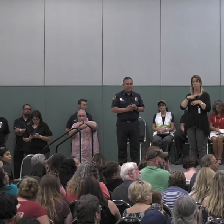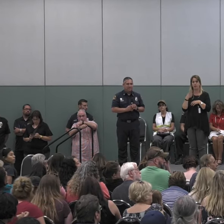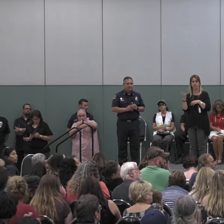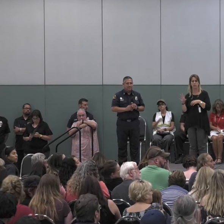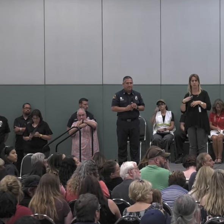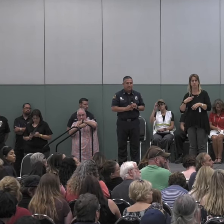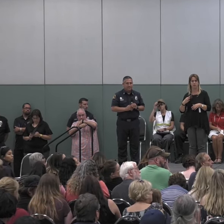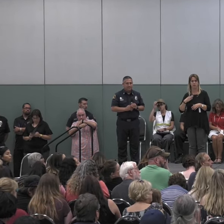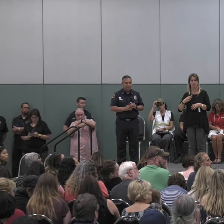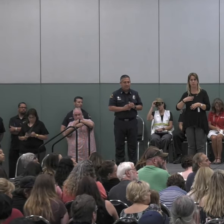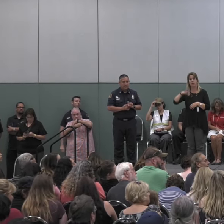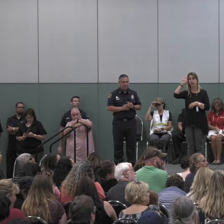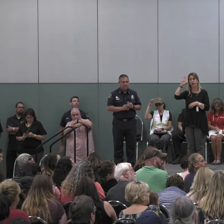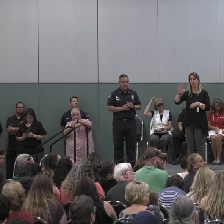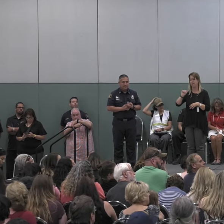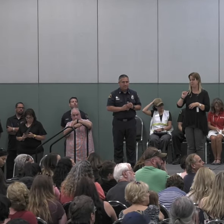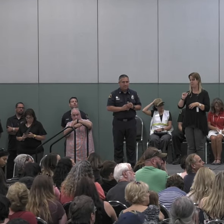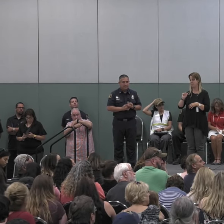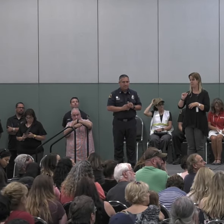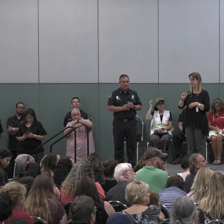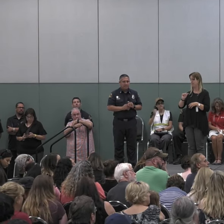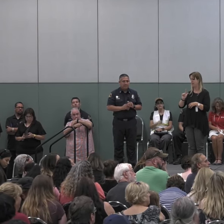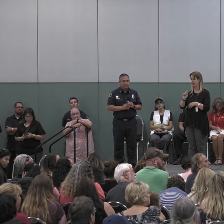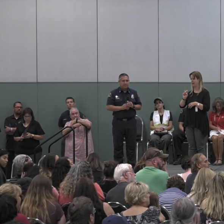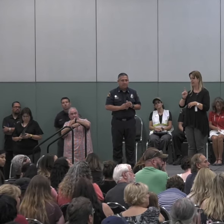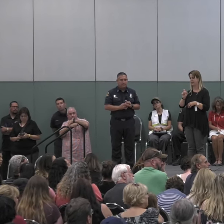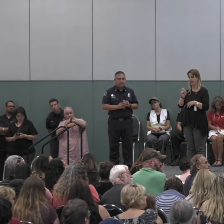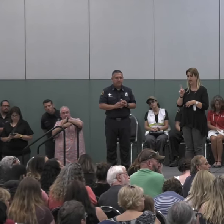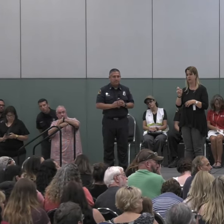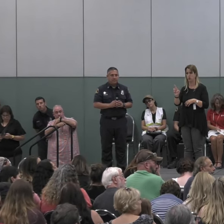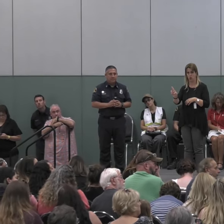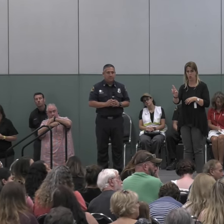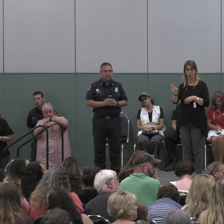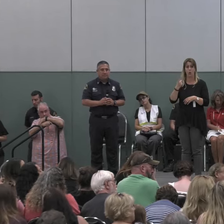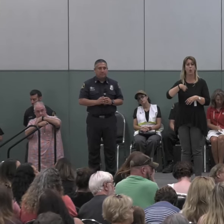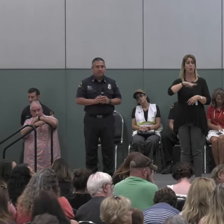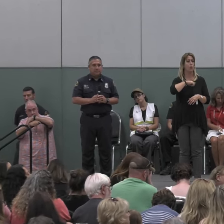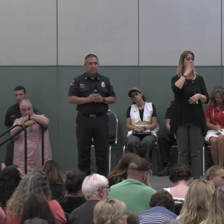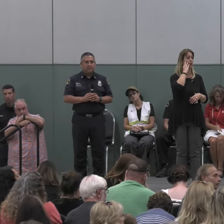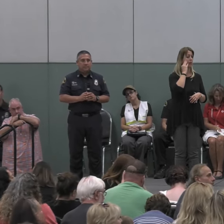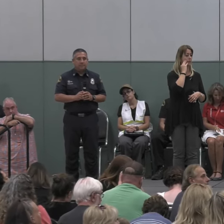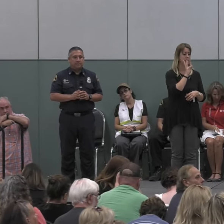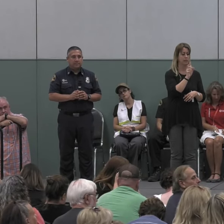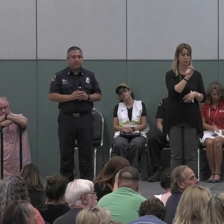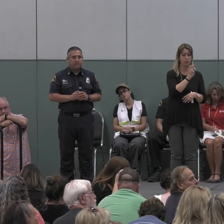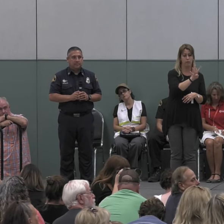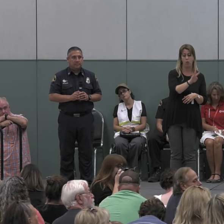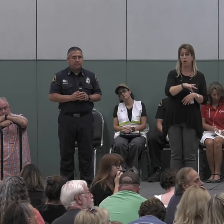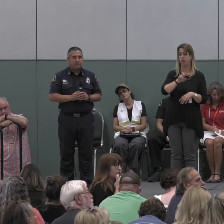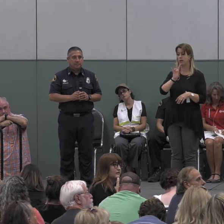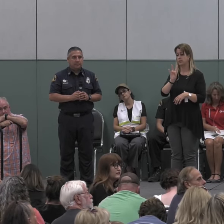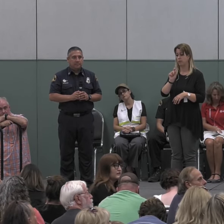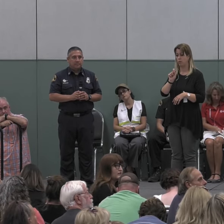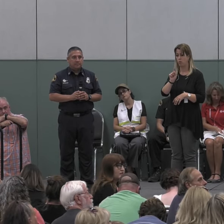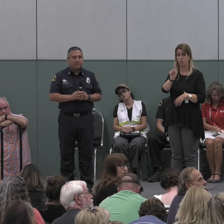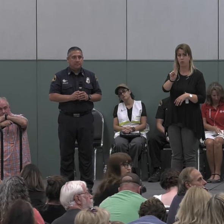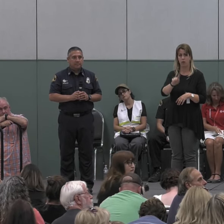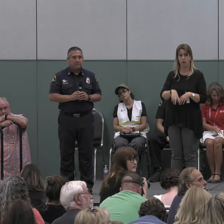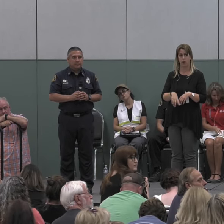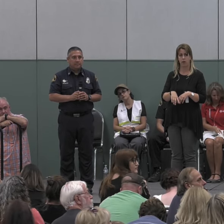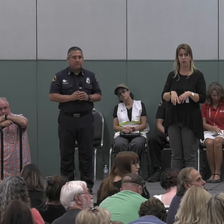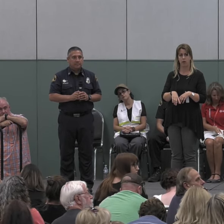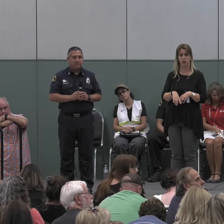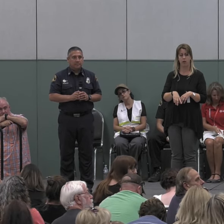Norman Alexander. We went through a 6.4, a 7.1. I don't care about church and